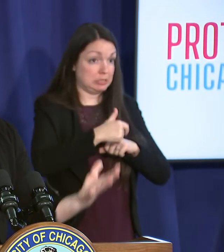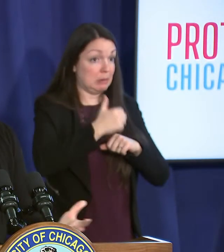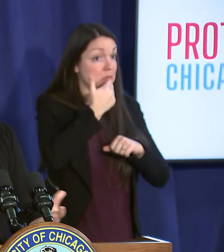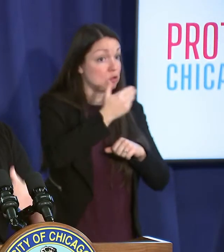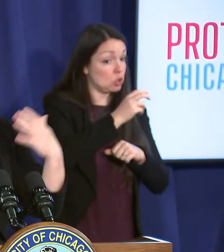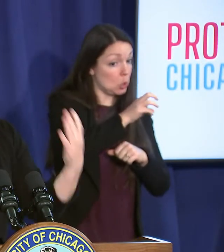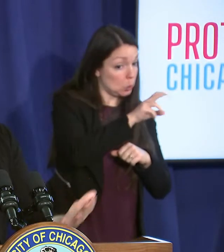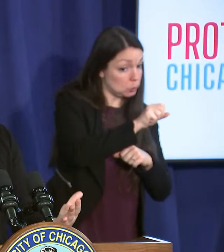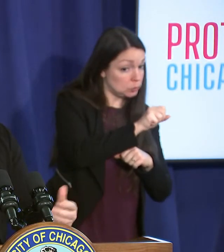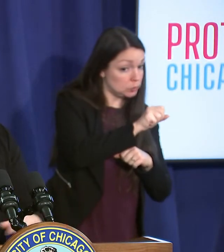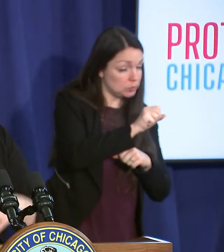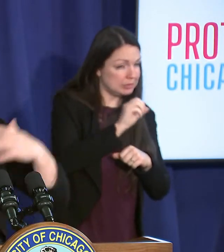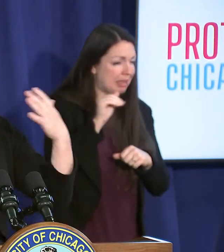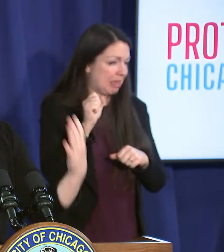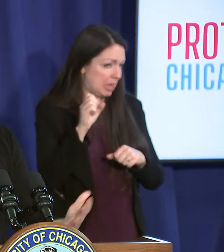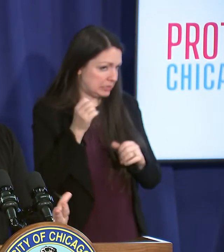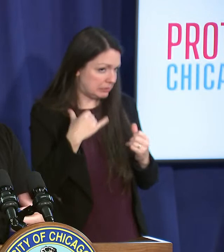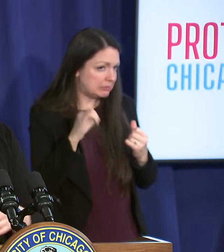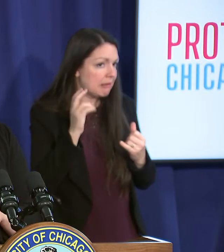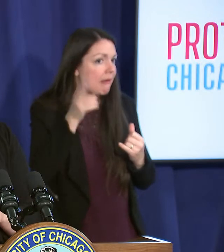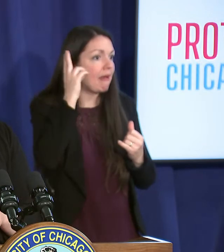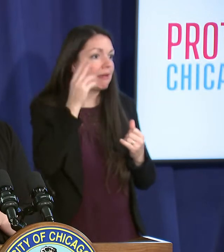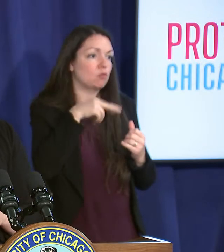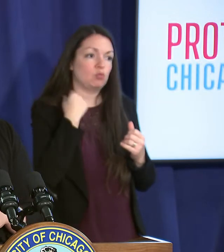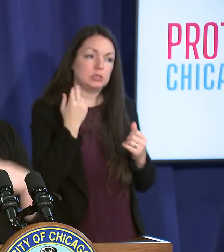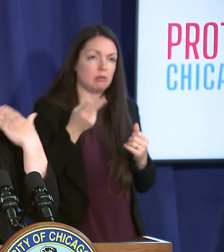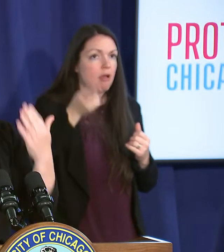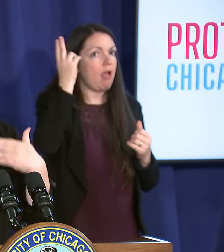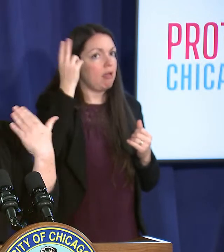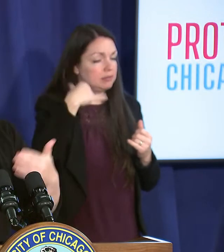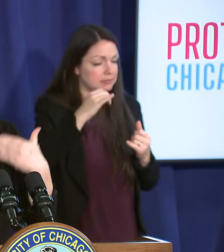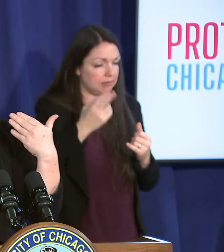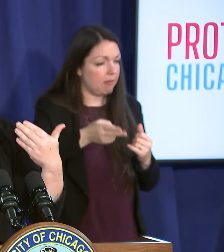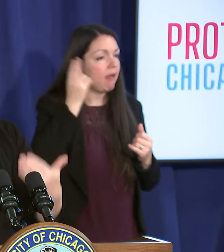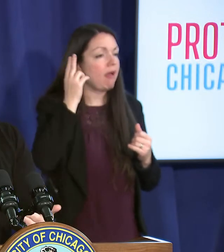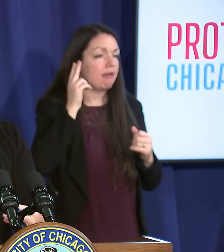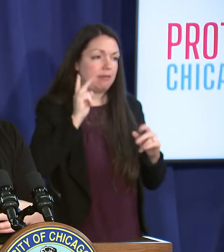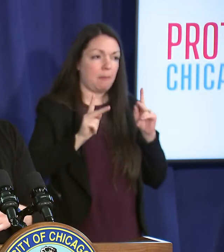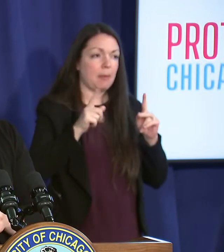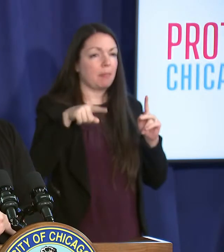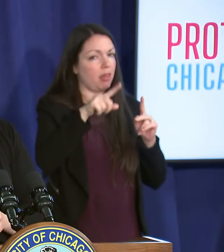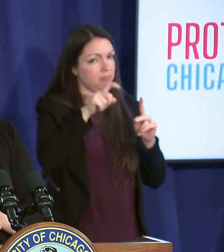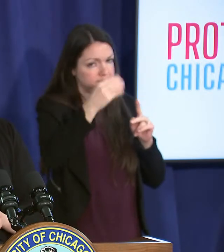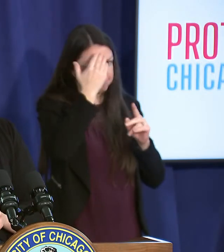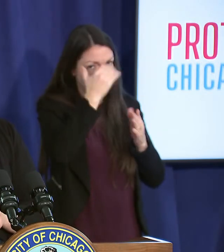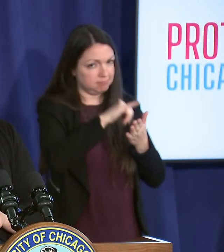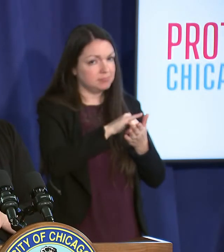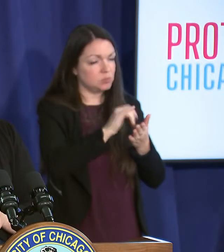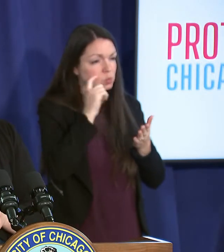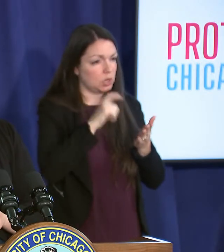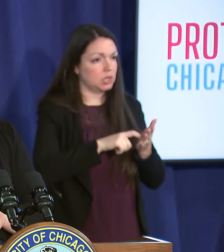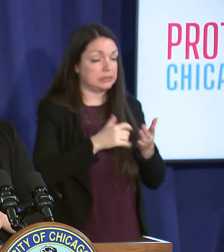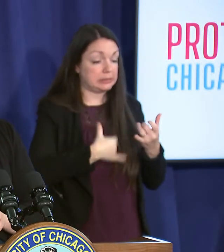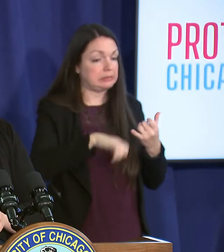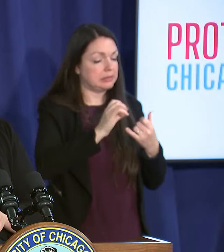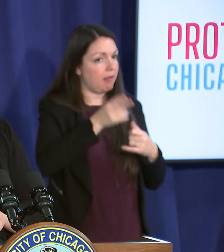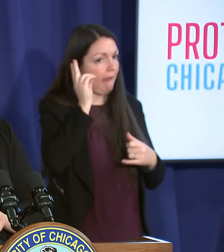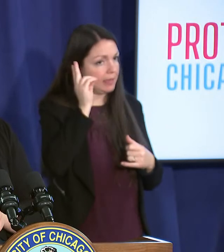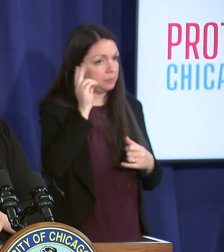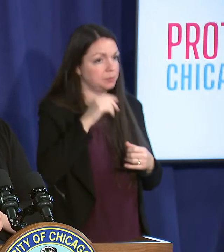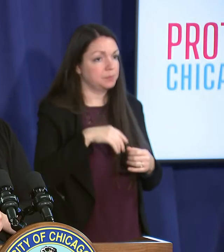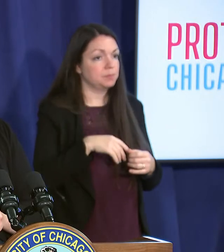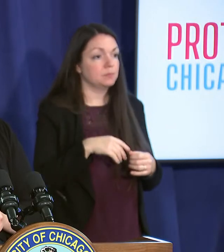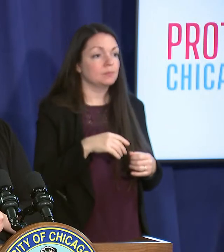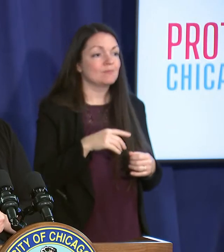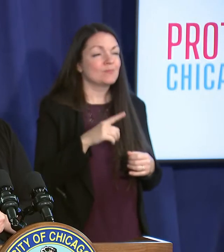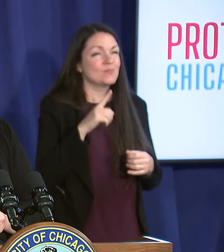good news that cases are still high, that risk is still high, et cetera, and it's important that people are hearing that. I think we have a very